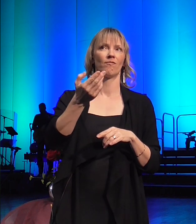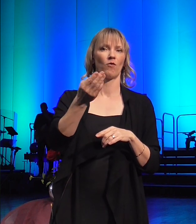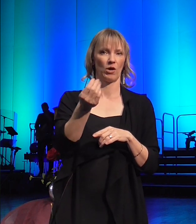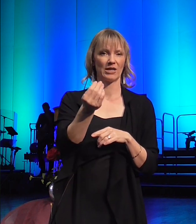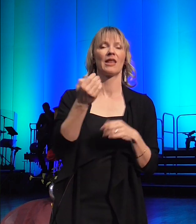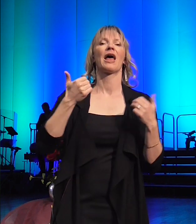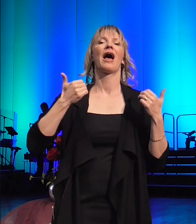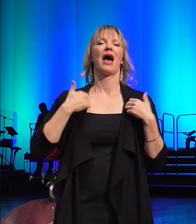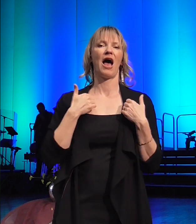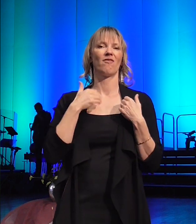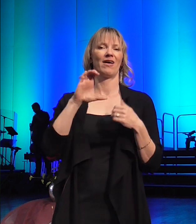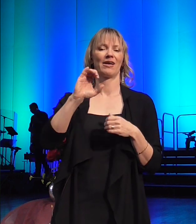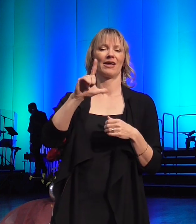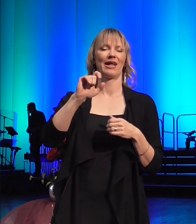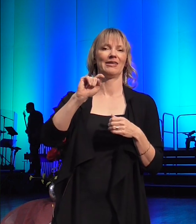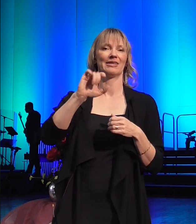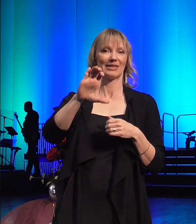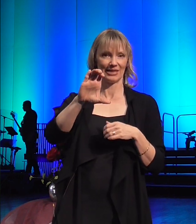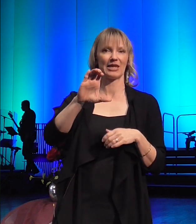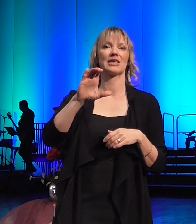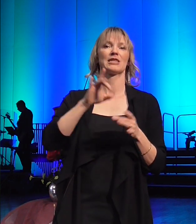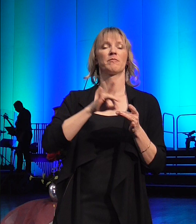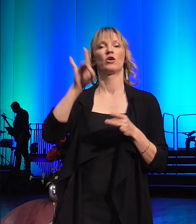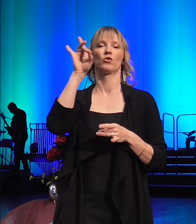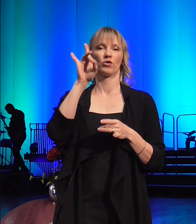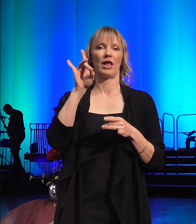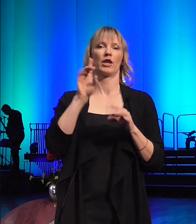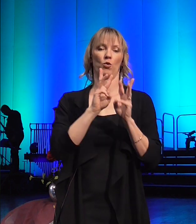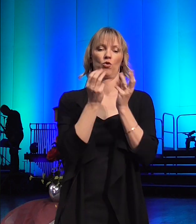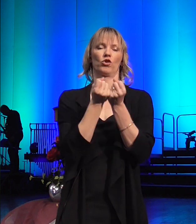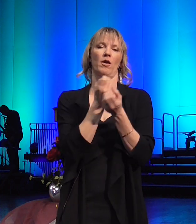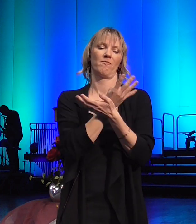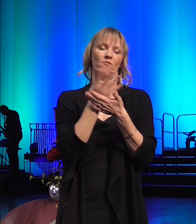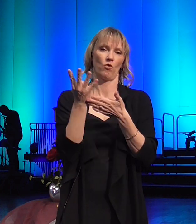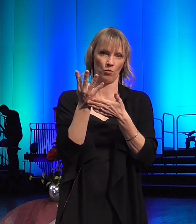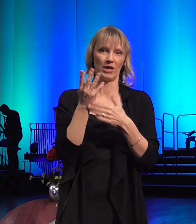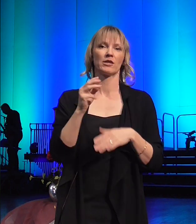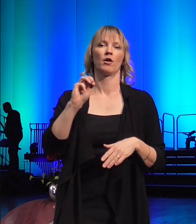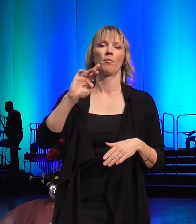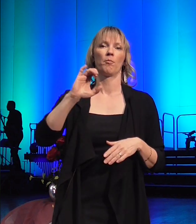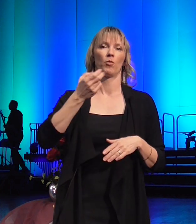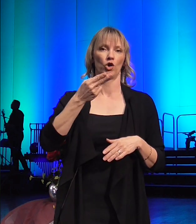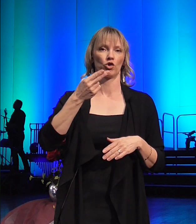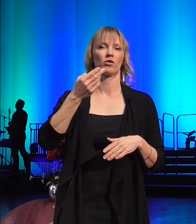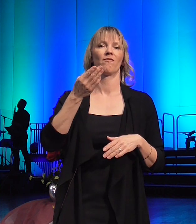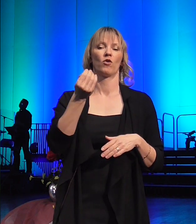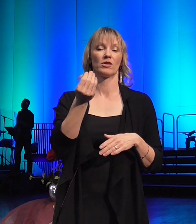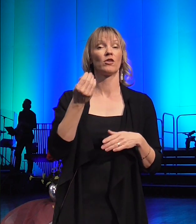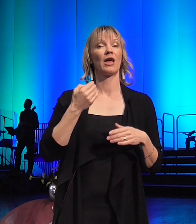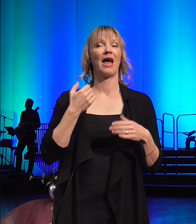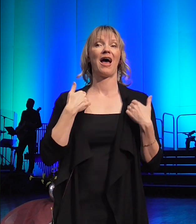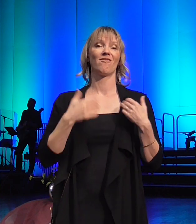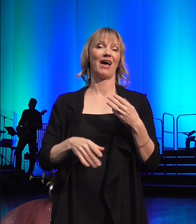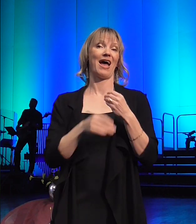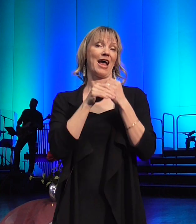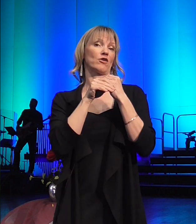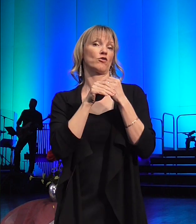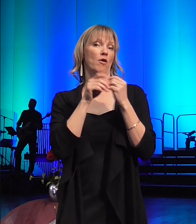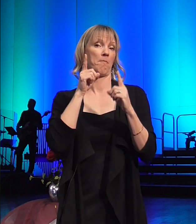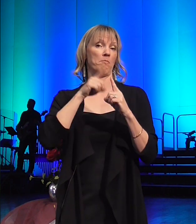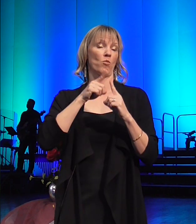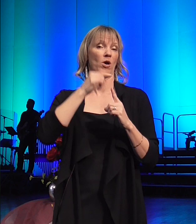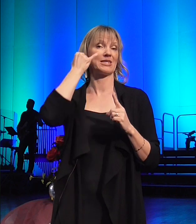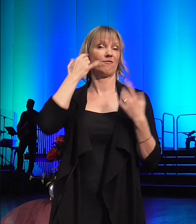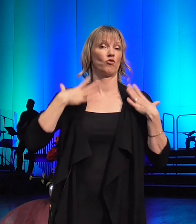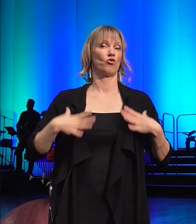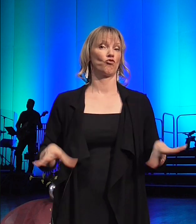spirituality workshop led by Reverend Zamira. It's a 4-week workshop, starts March 14th. You get extra points if you dress Celtic when